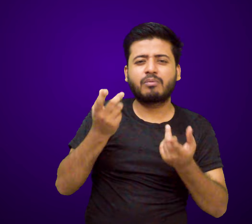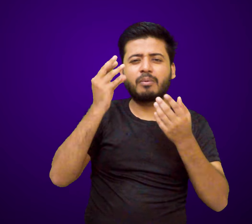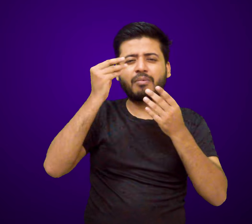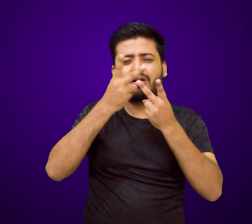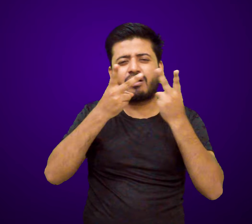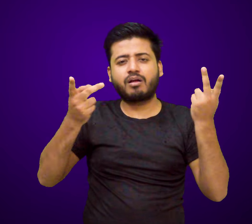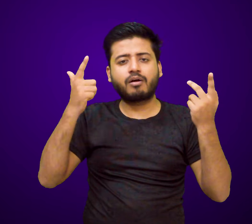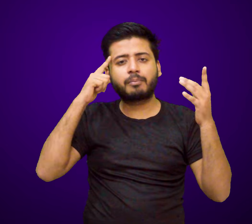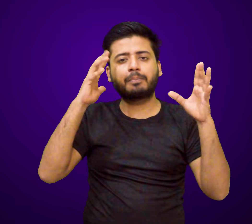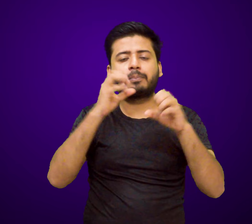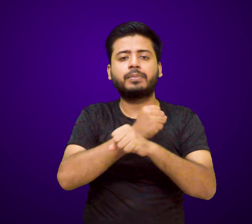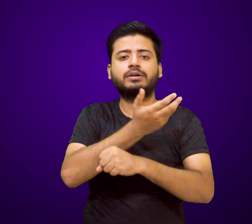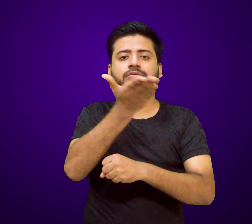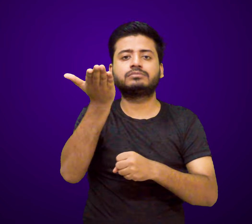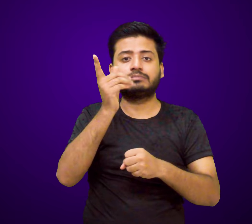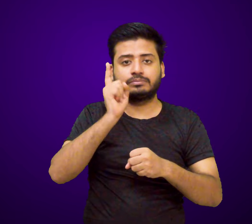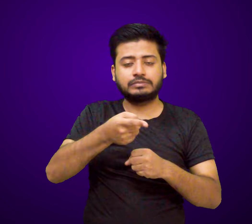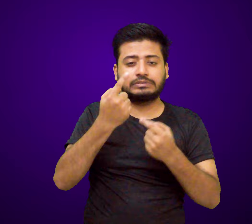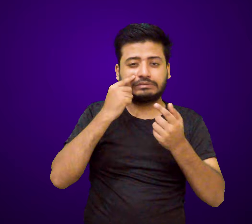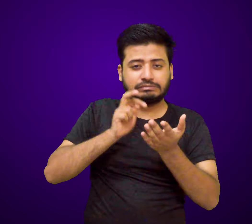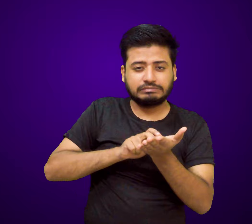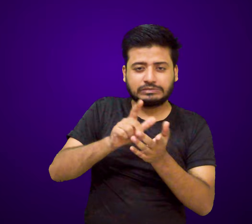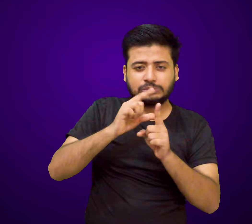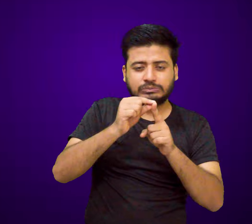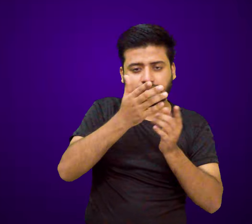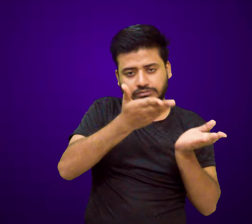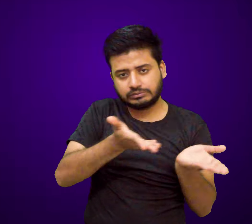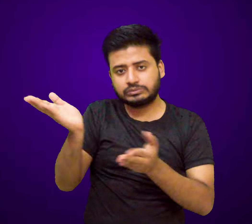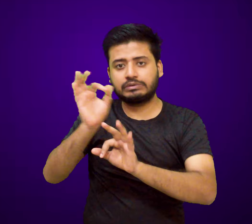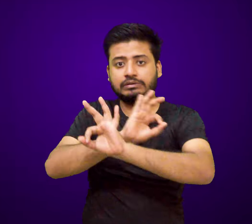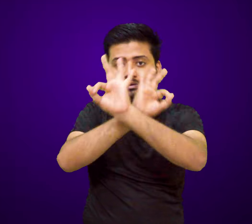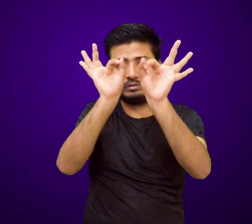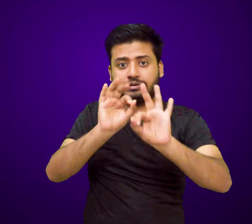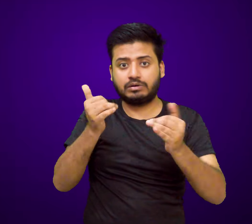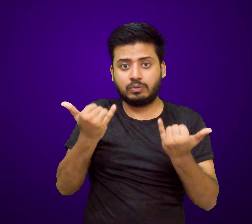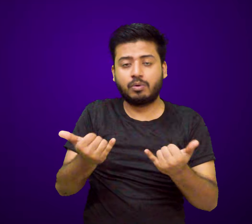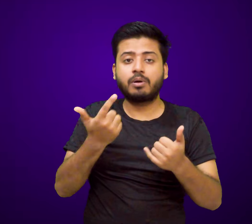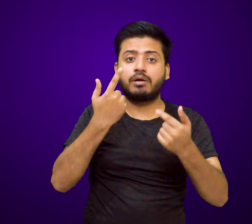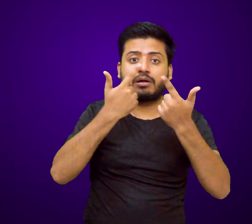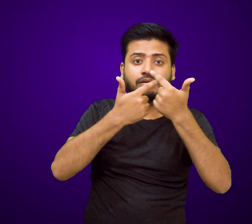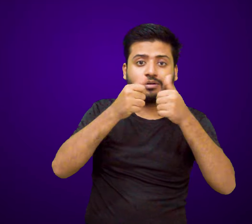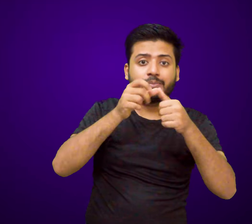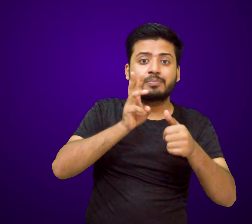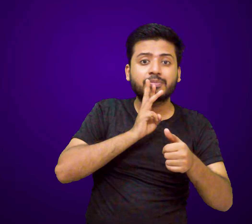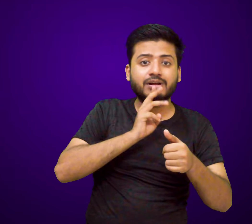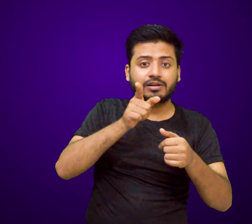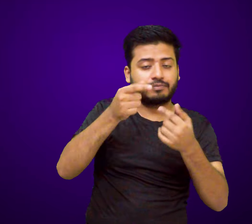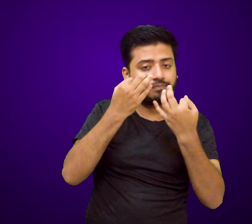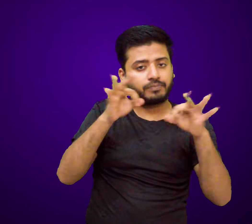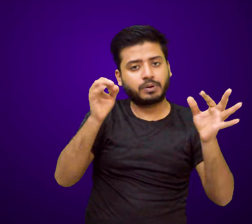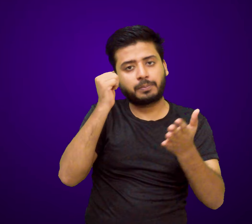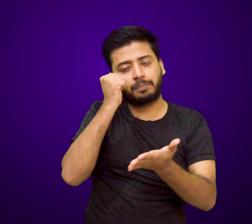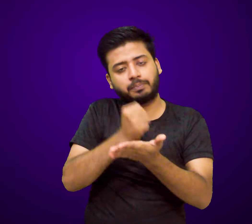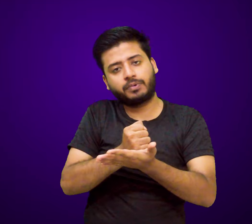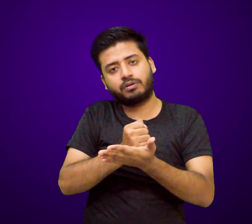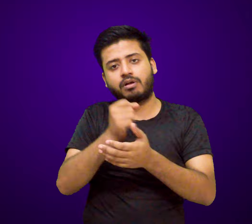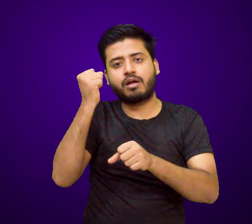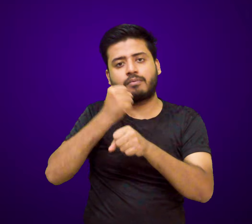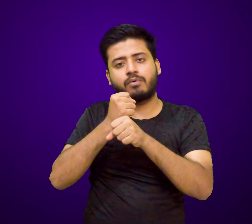amount. The deduction is 75,000 rupees for person with at least 40% disability and ₹1.25 lakh for